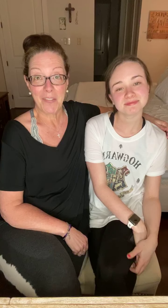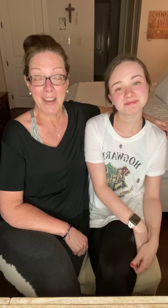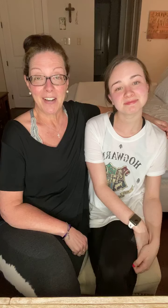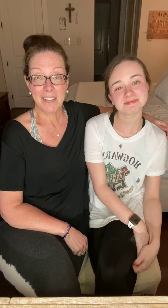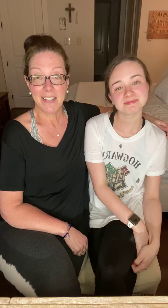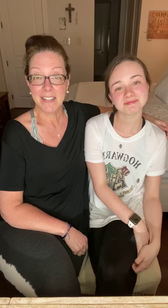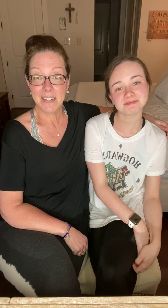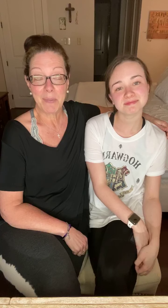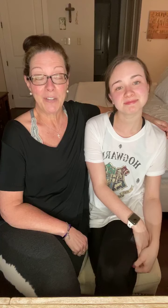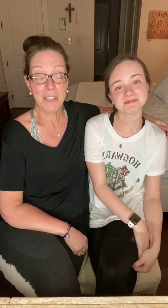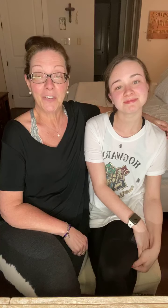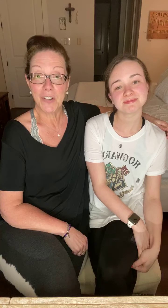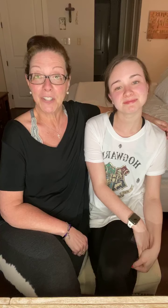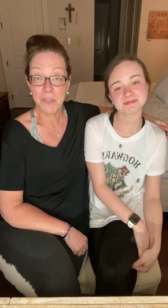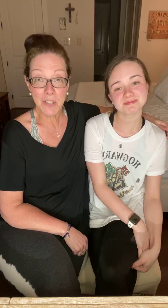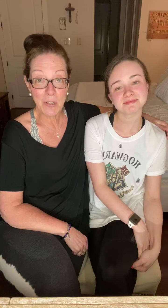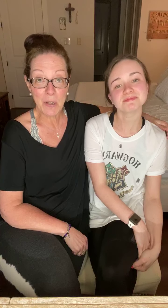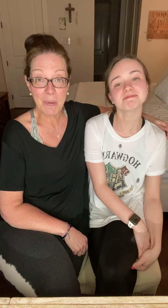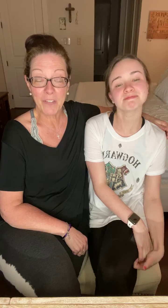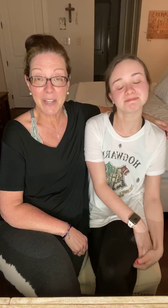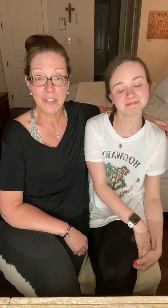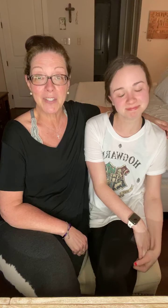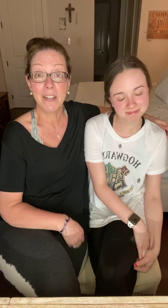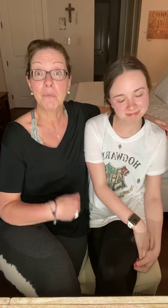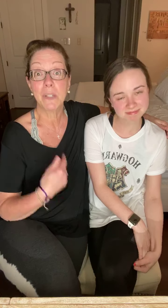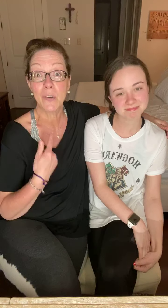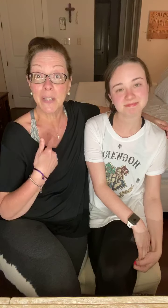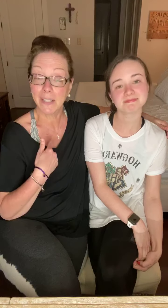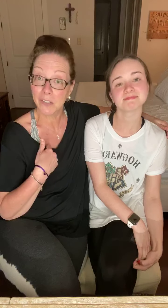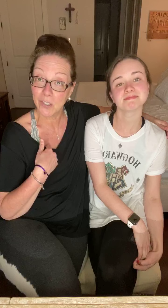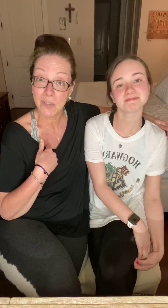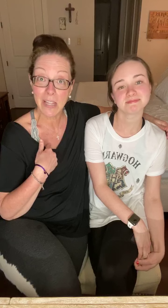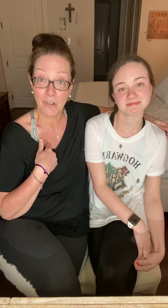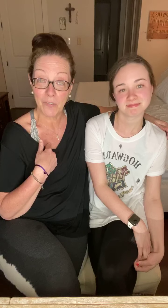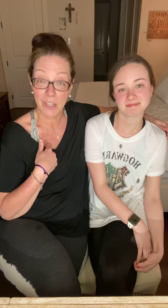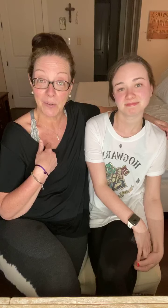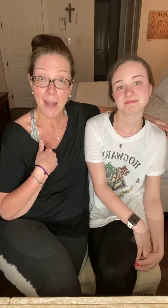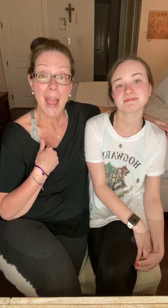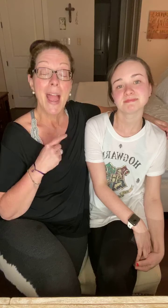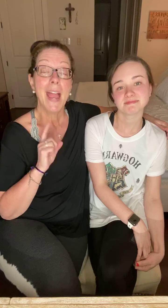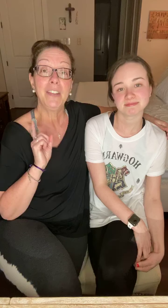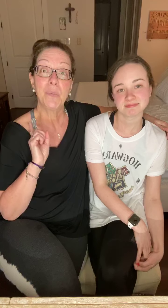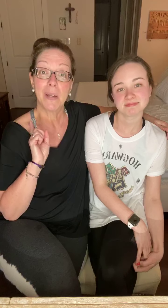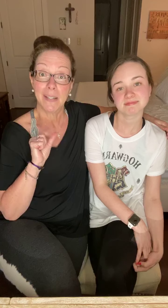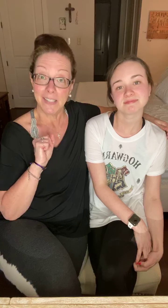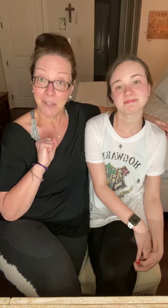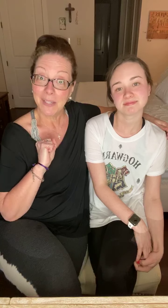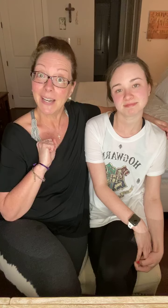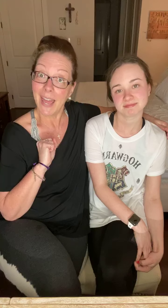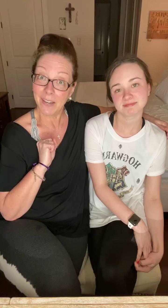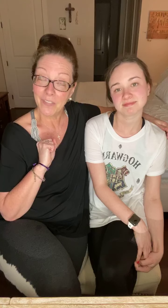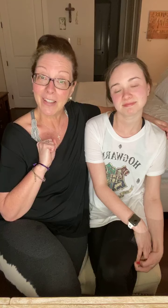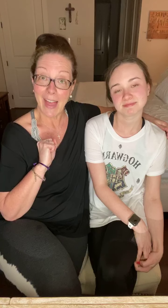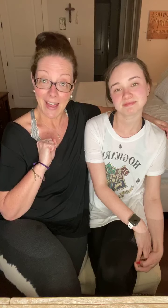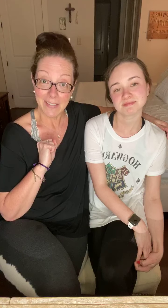there. There's, I mean, you can look on YouTube if you're interested. If we're going a little too slow for you and you want to, you know, get ahead of the class,